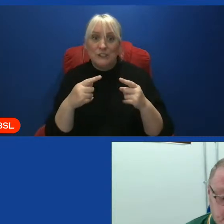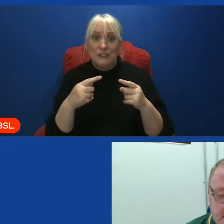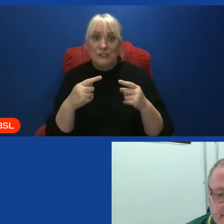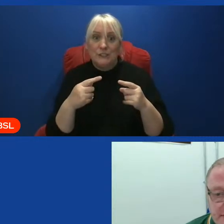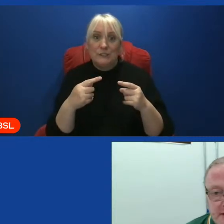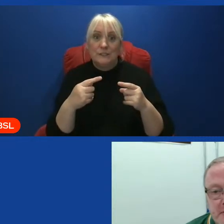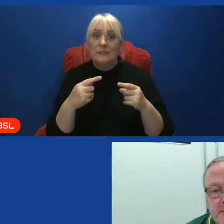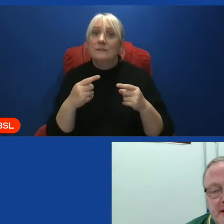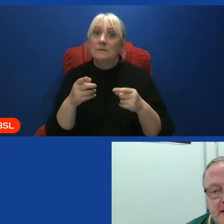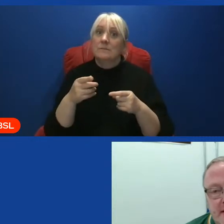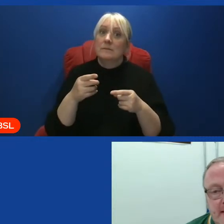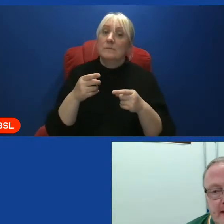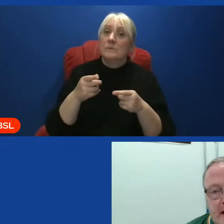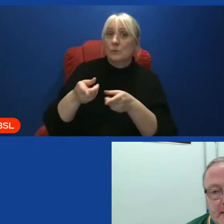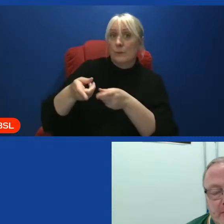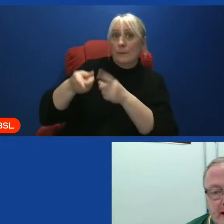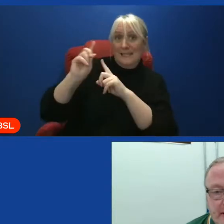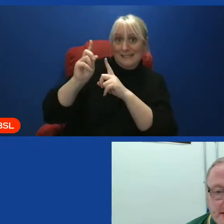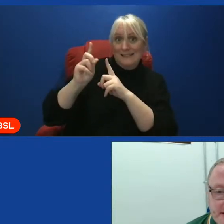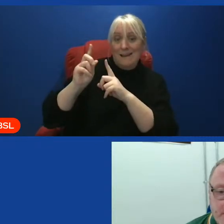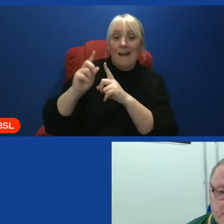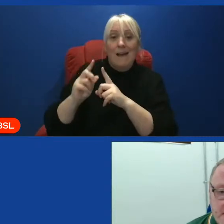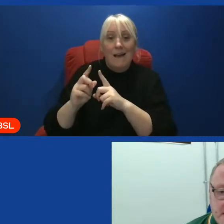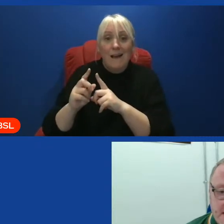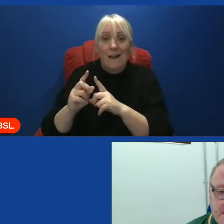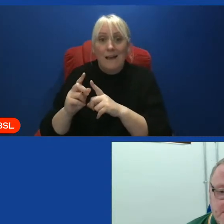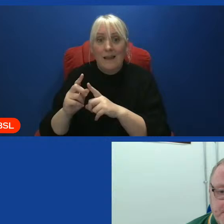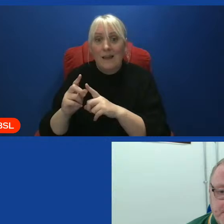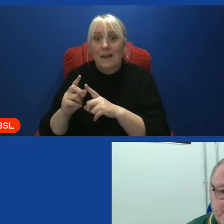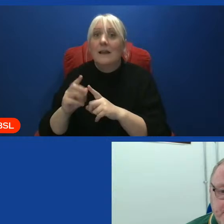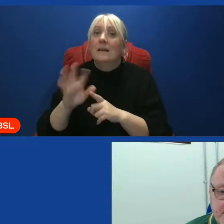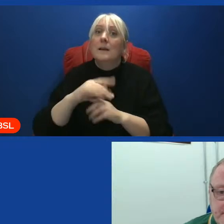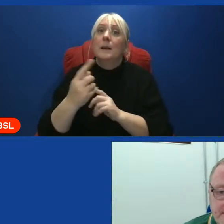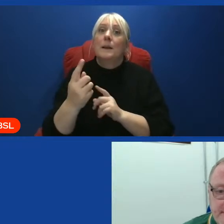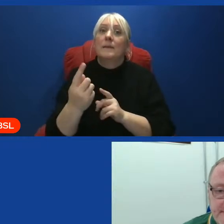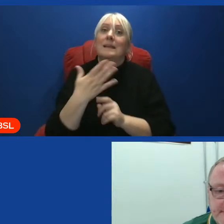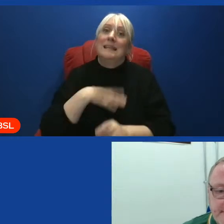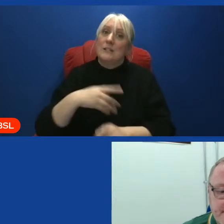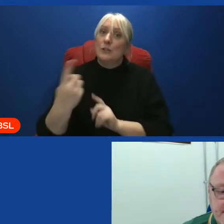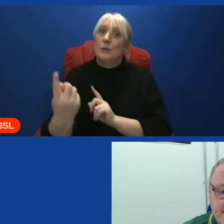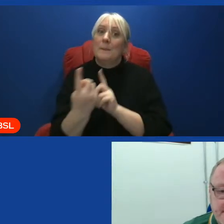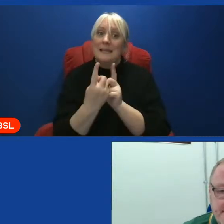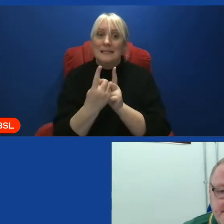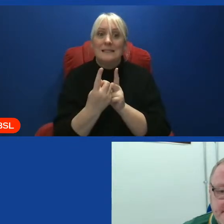the Minister for DWP about getting around the table with PCS.